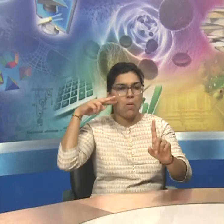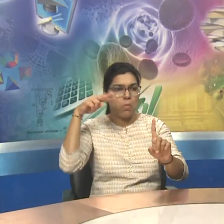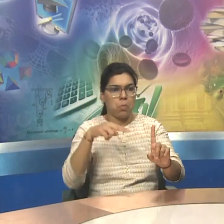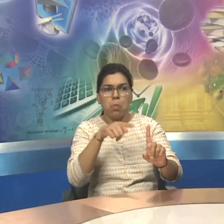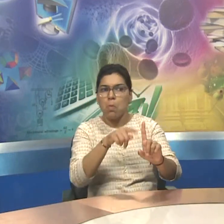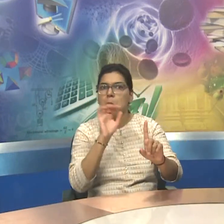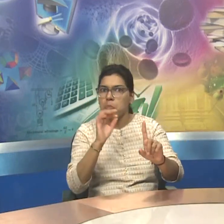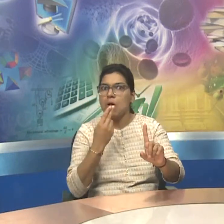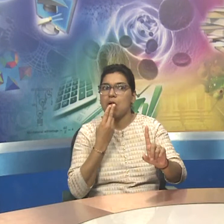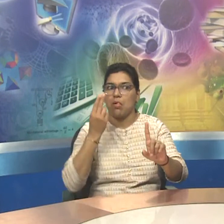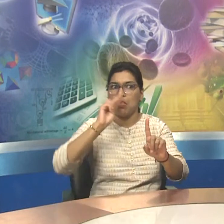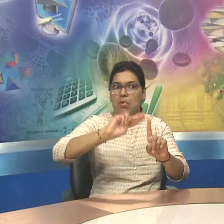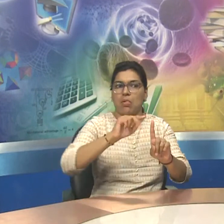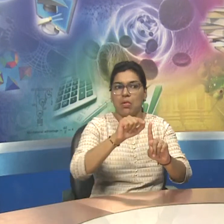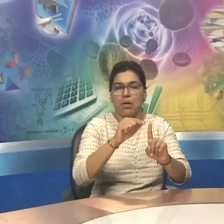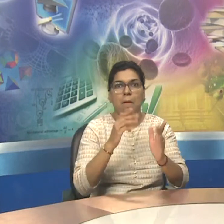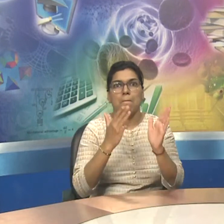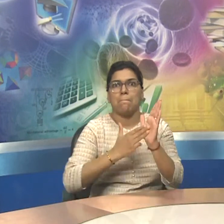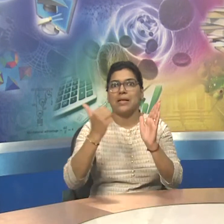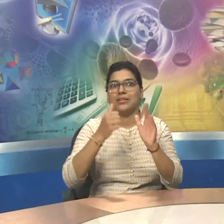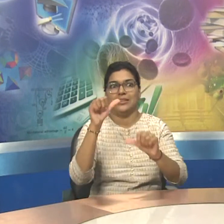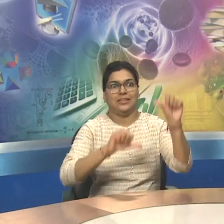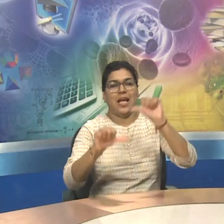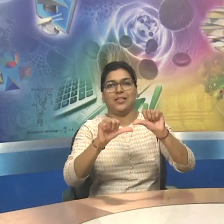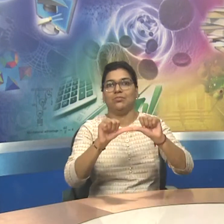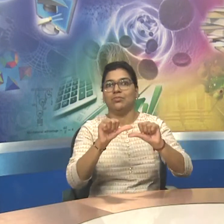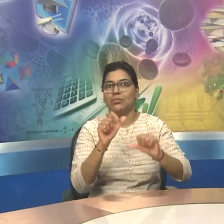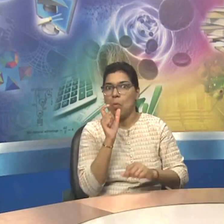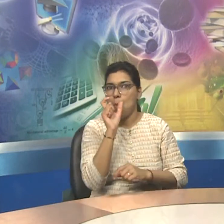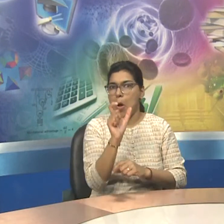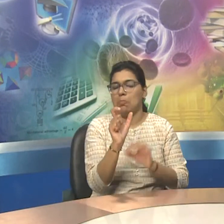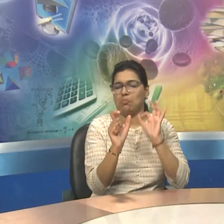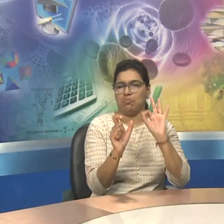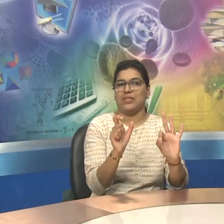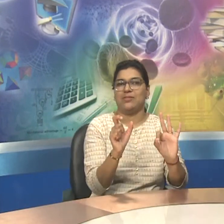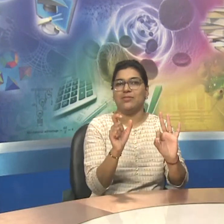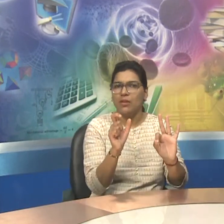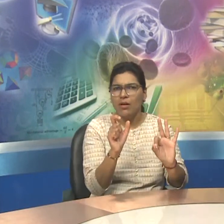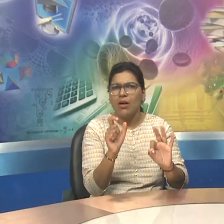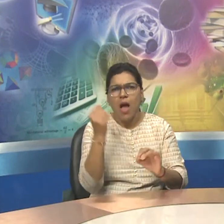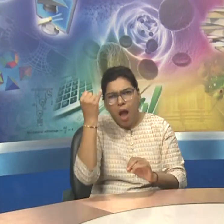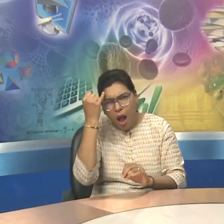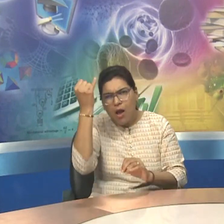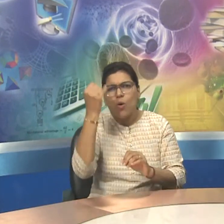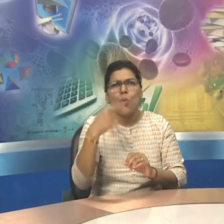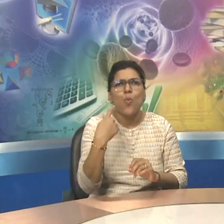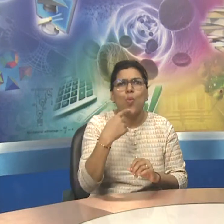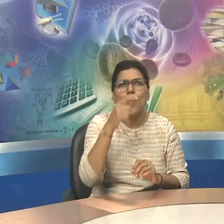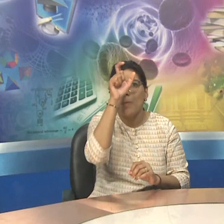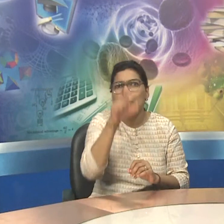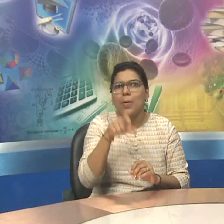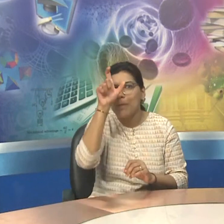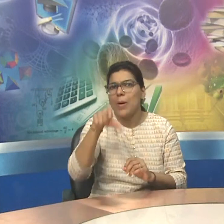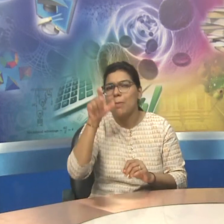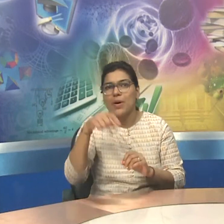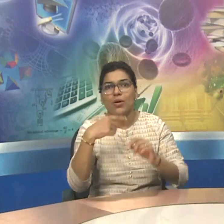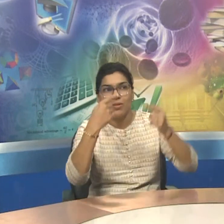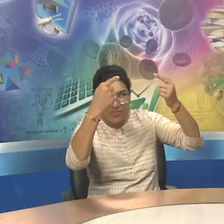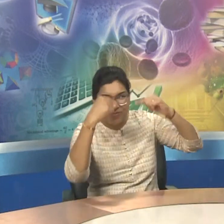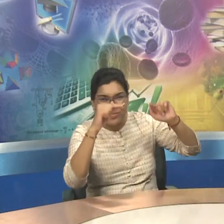dash called political science a master science?